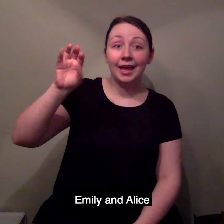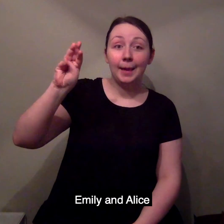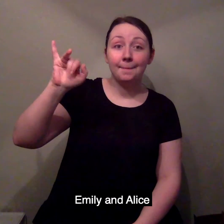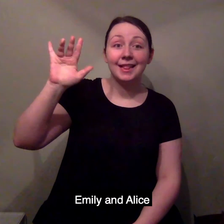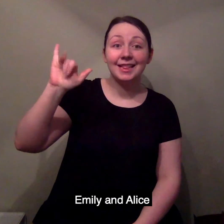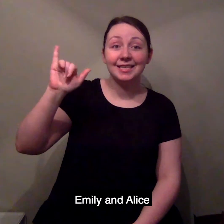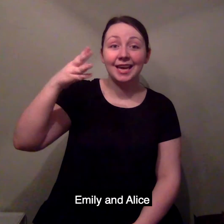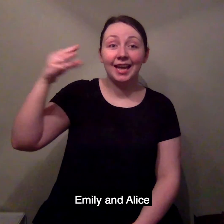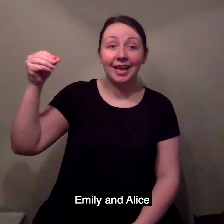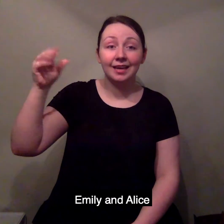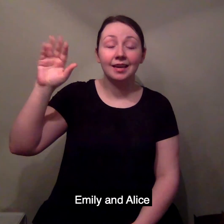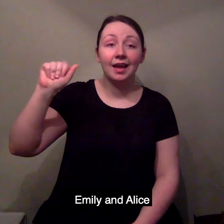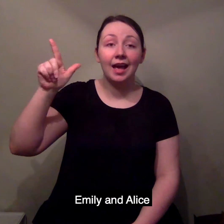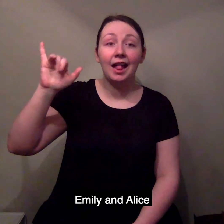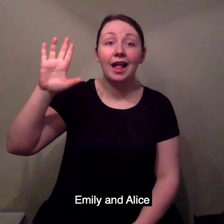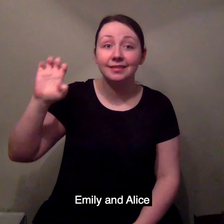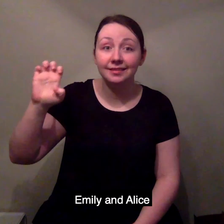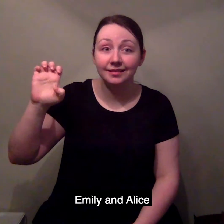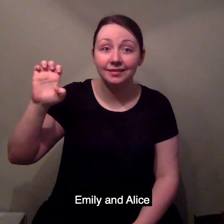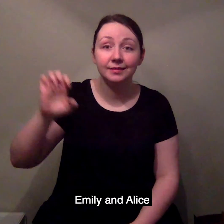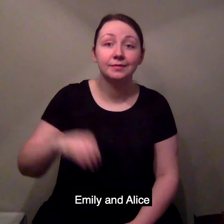Emily and Alice.